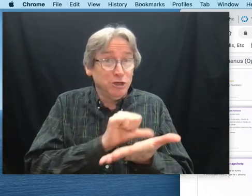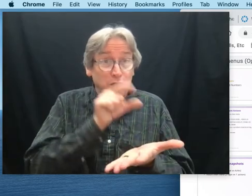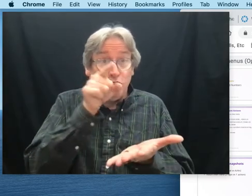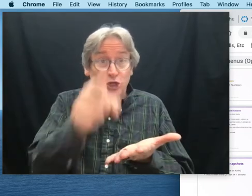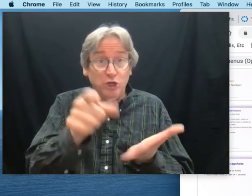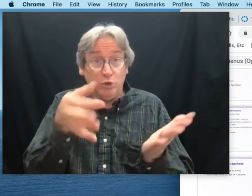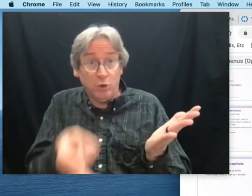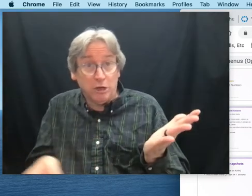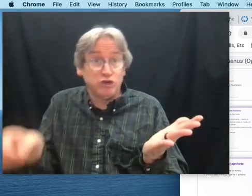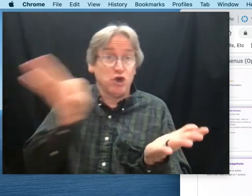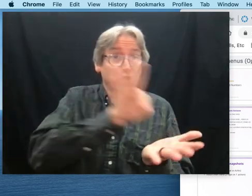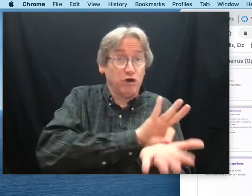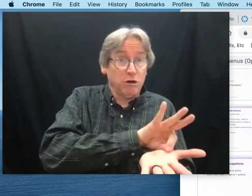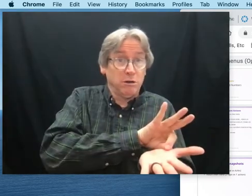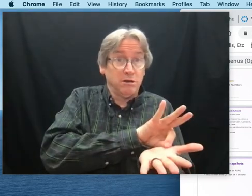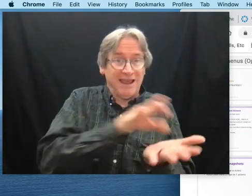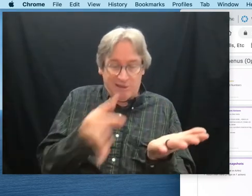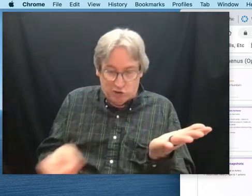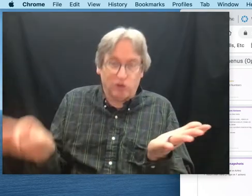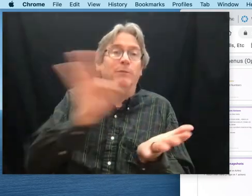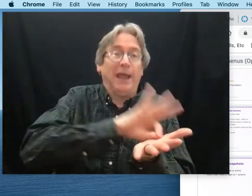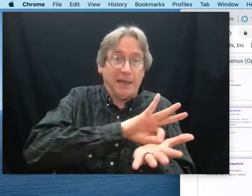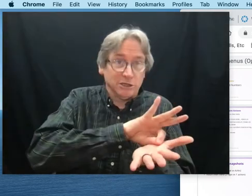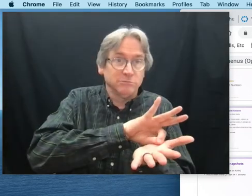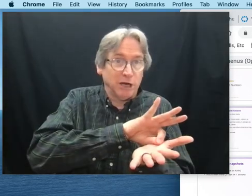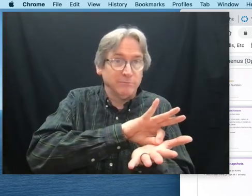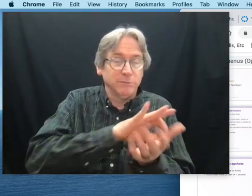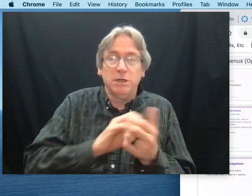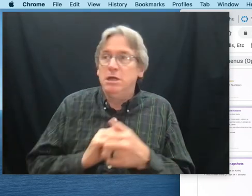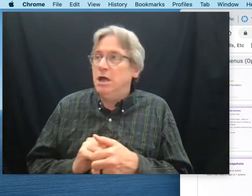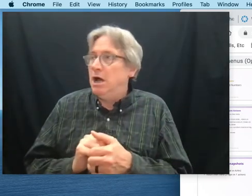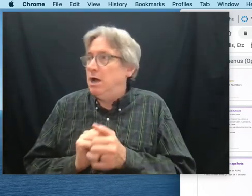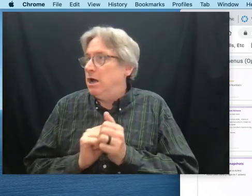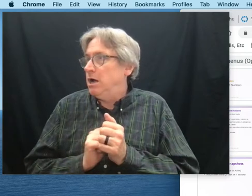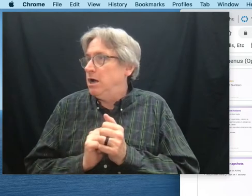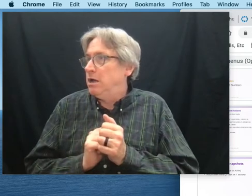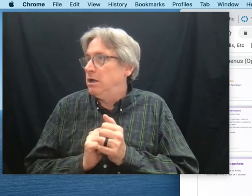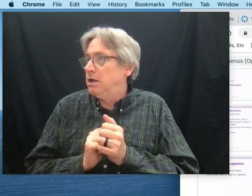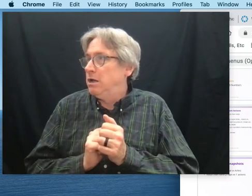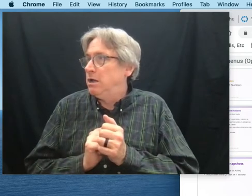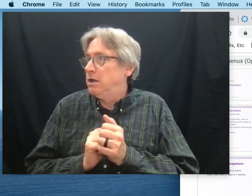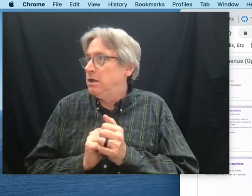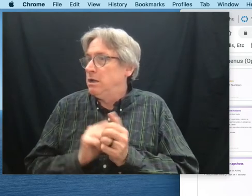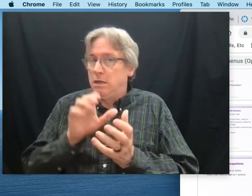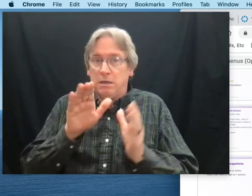Page, you turn. Turn the page, right?